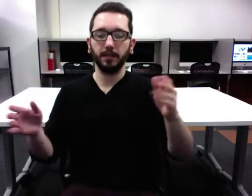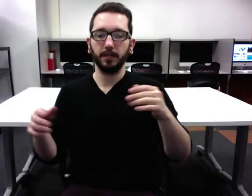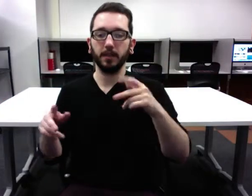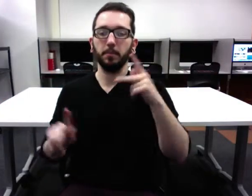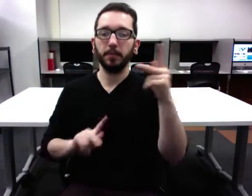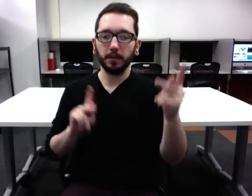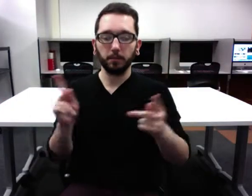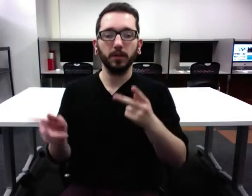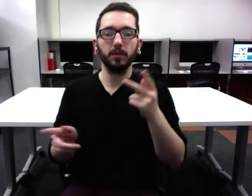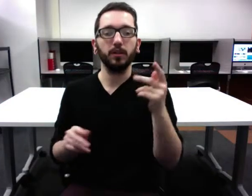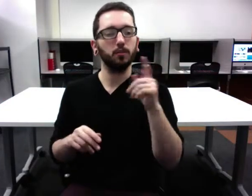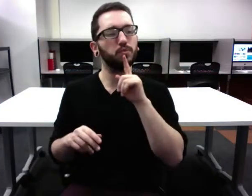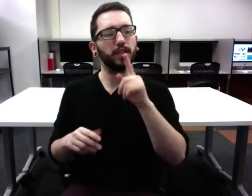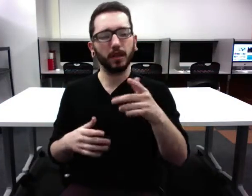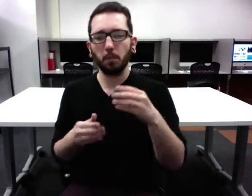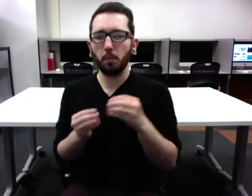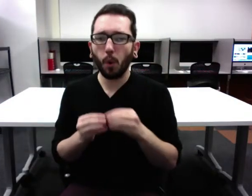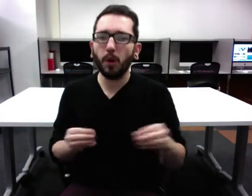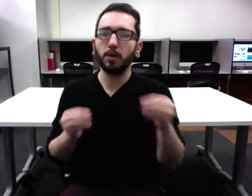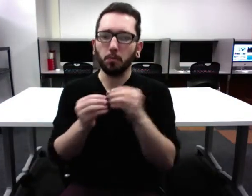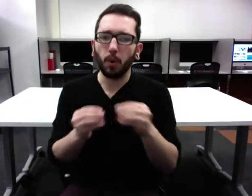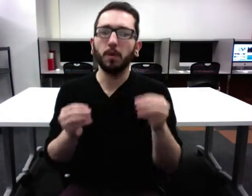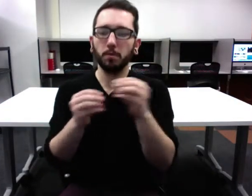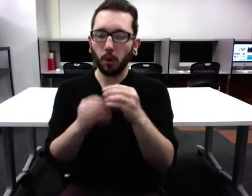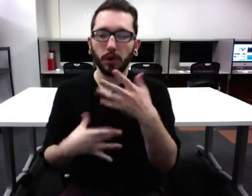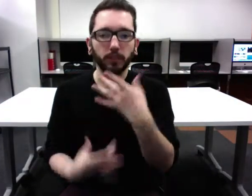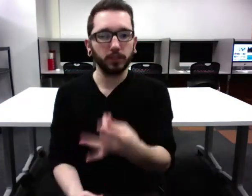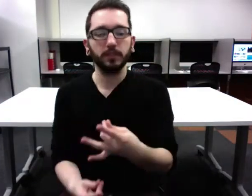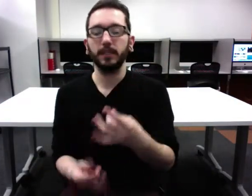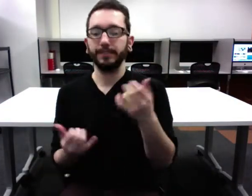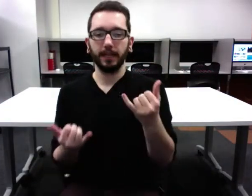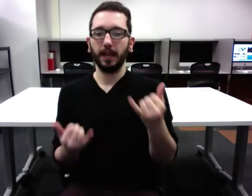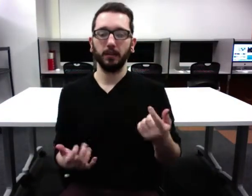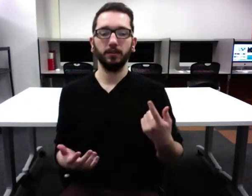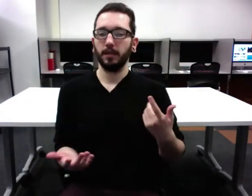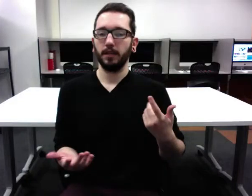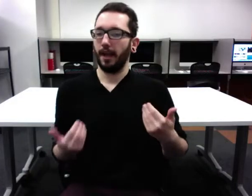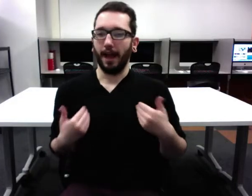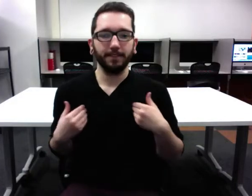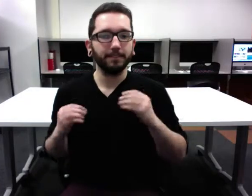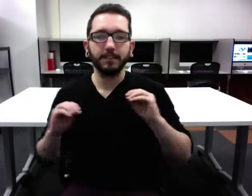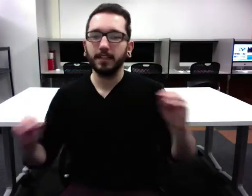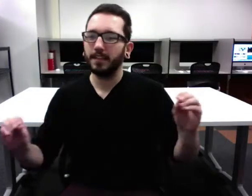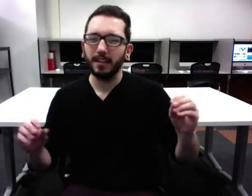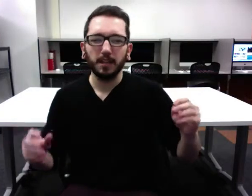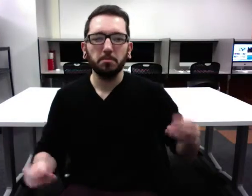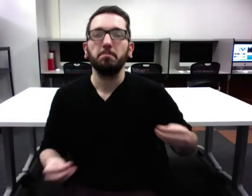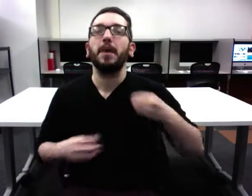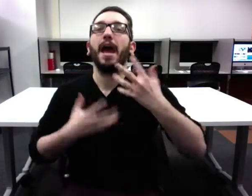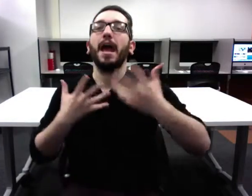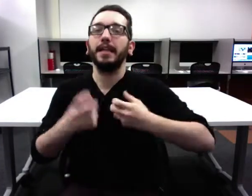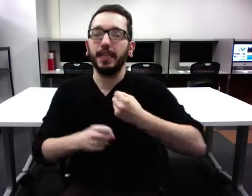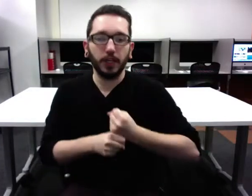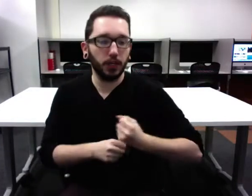yet we don't have to date the kind of years and years of science, of randomized trials for, if you will,